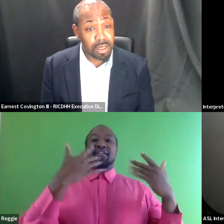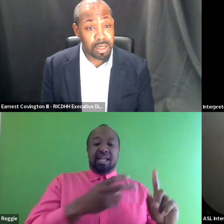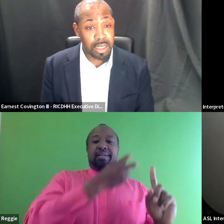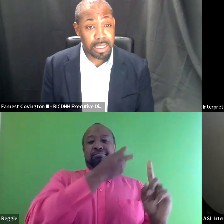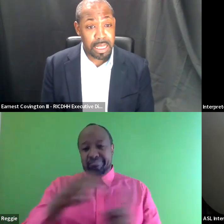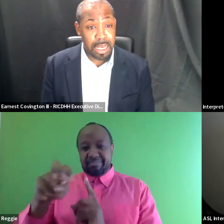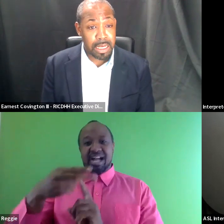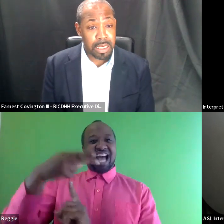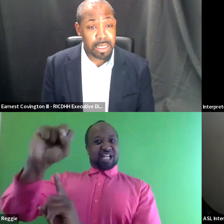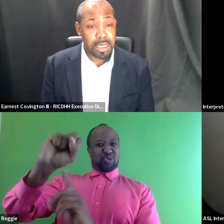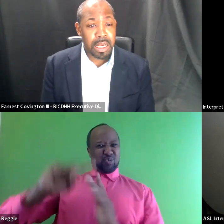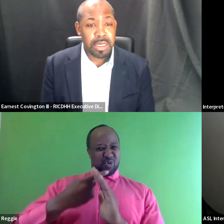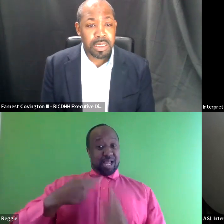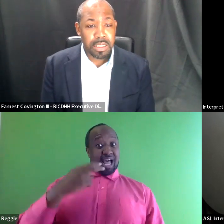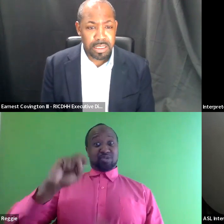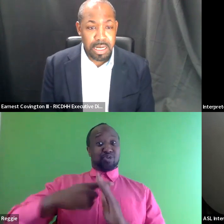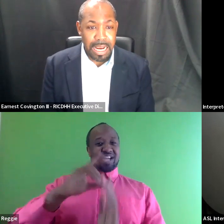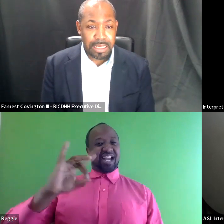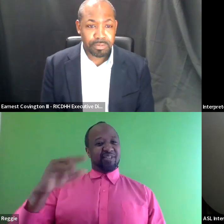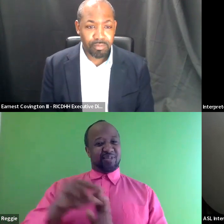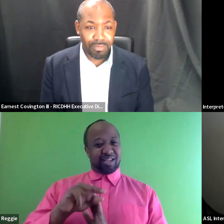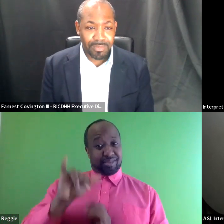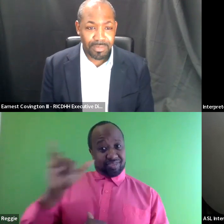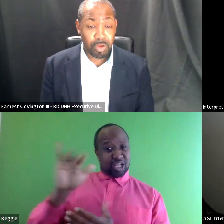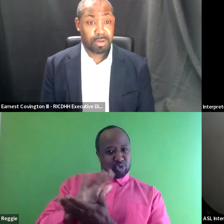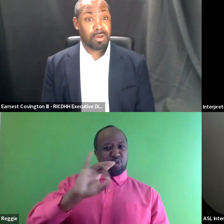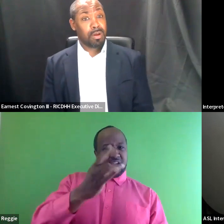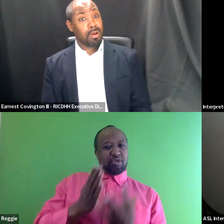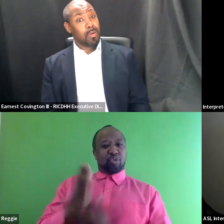So that was my experience going through